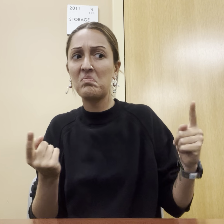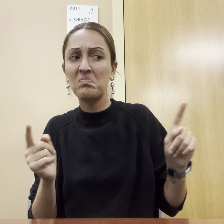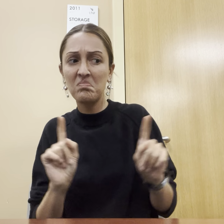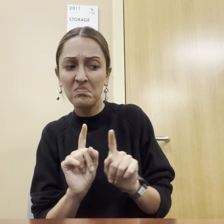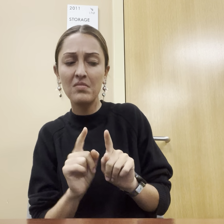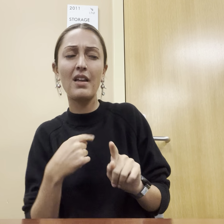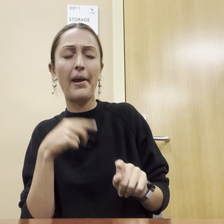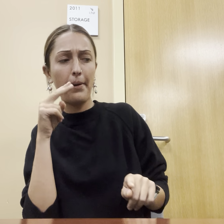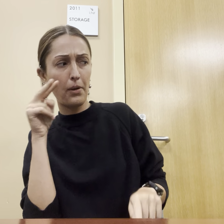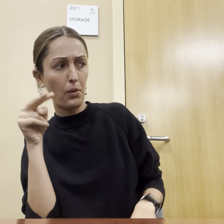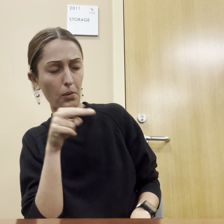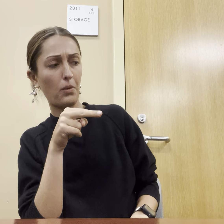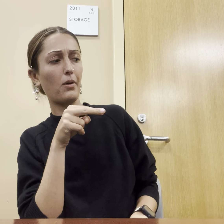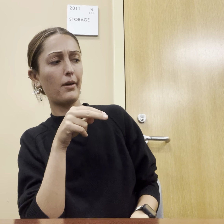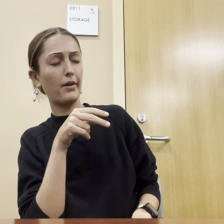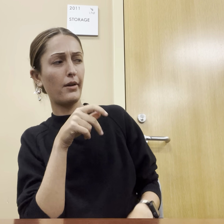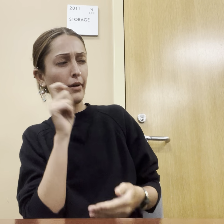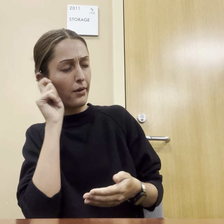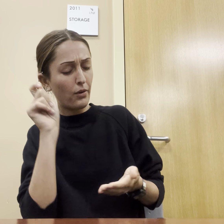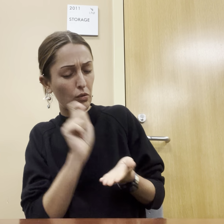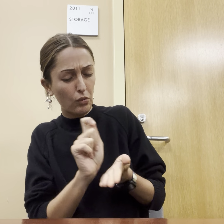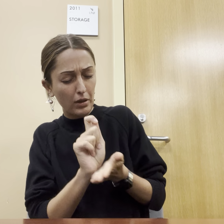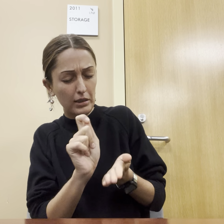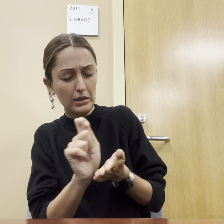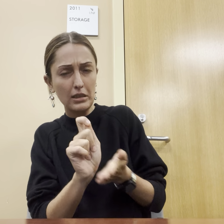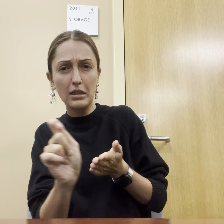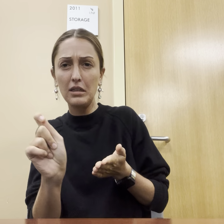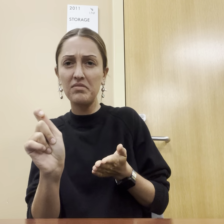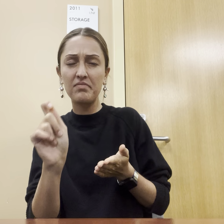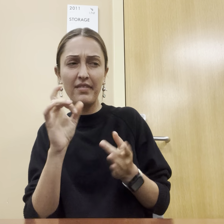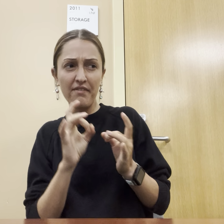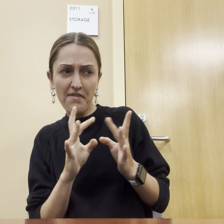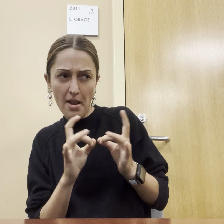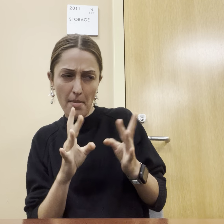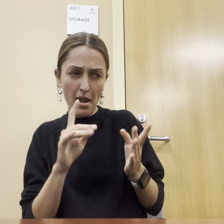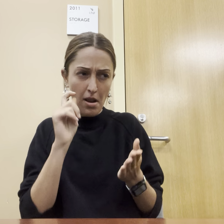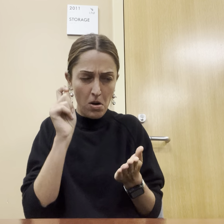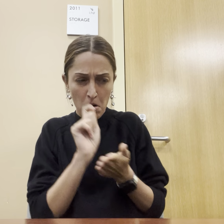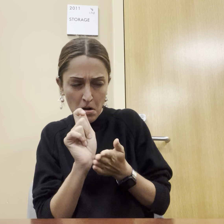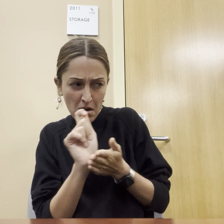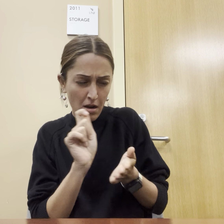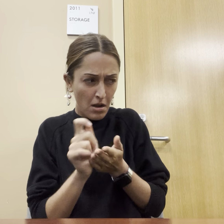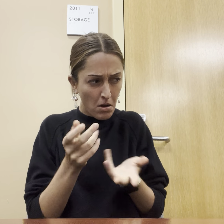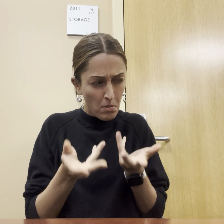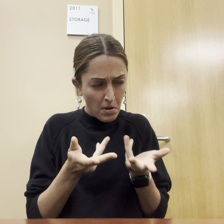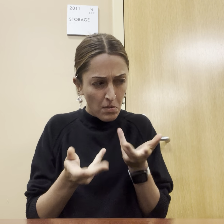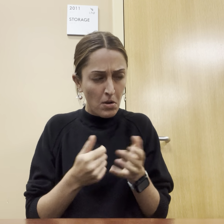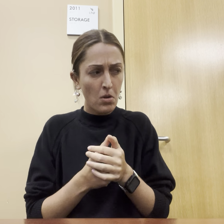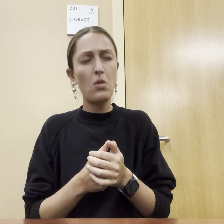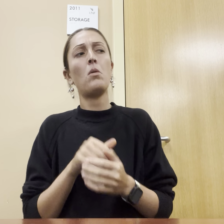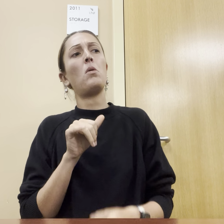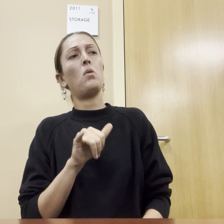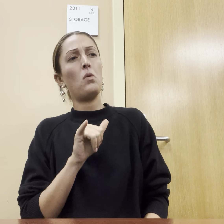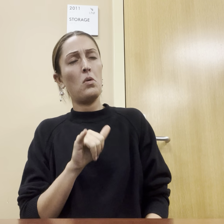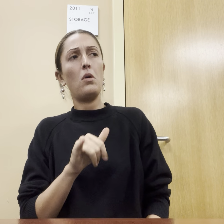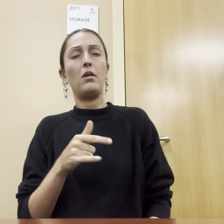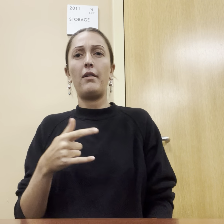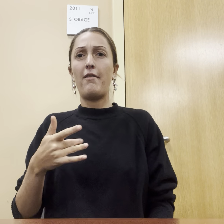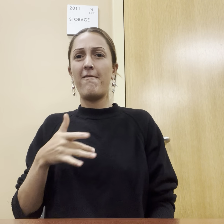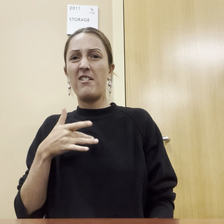helpful, but just make sure that your team is okay with that and writing down notes or whatever. Also, setting up